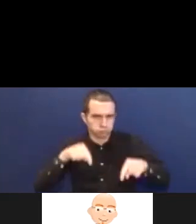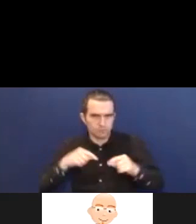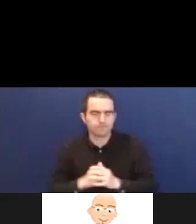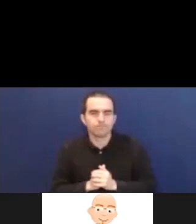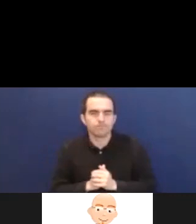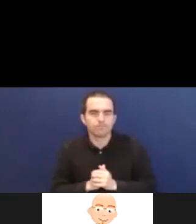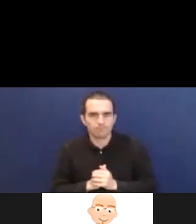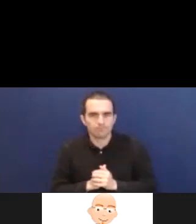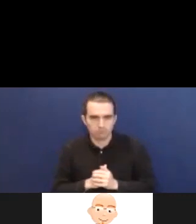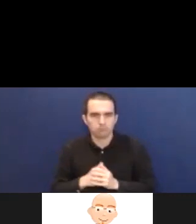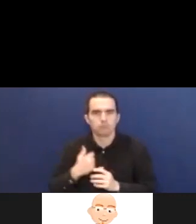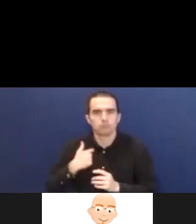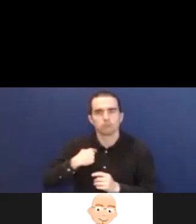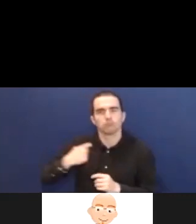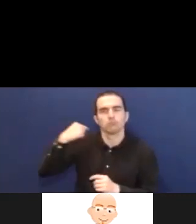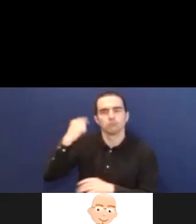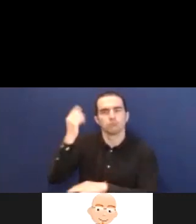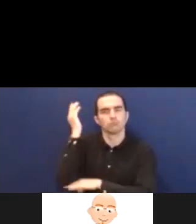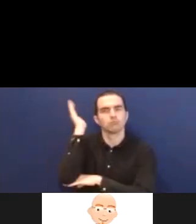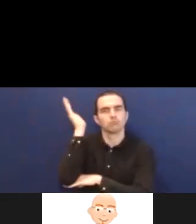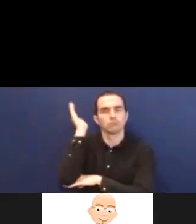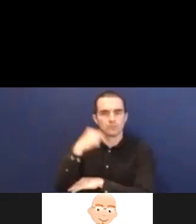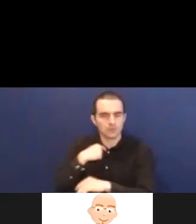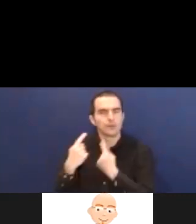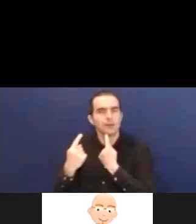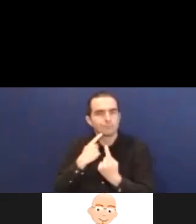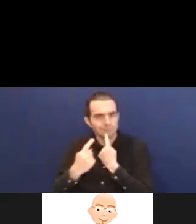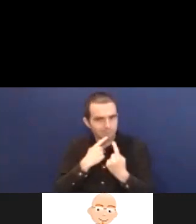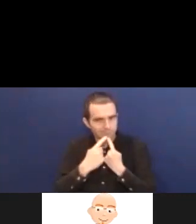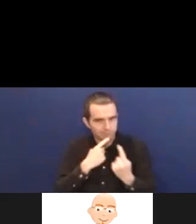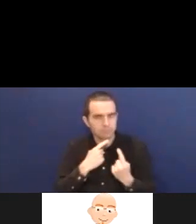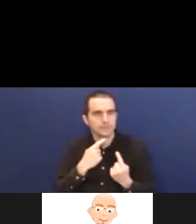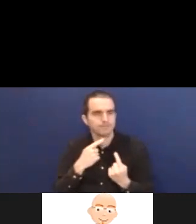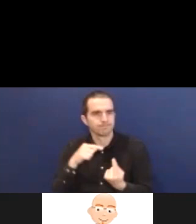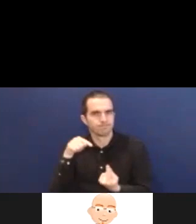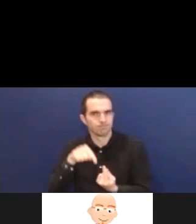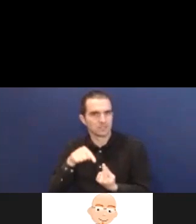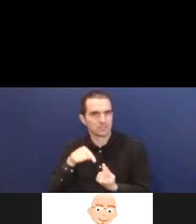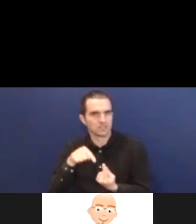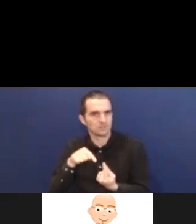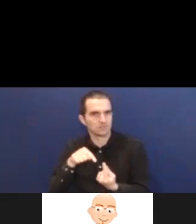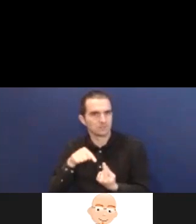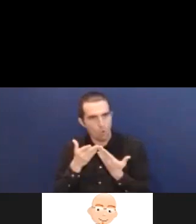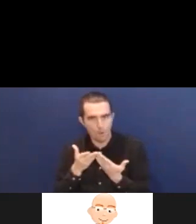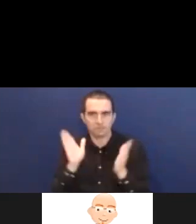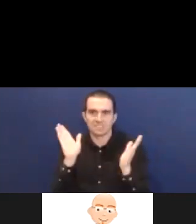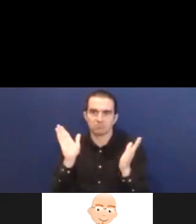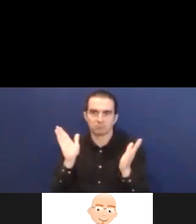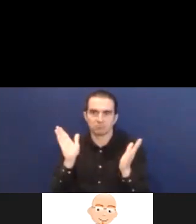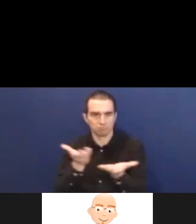presentation, this is an open conversation, and I want you to